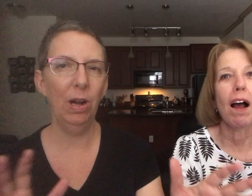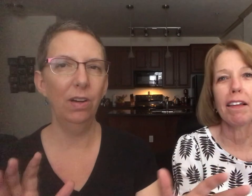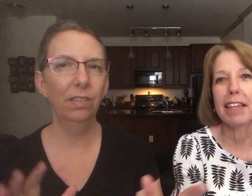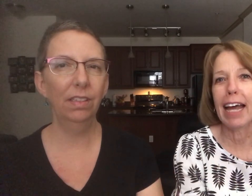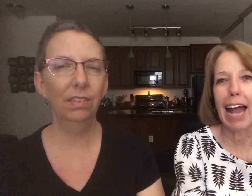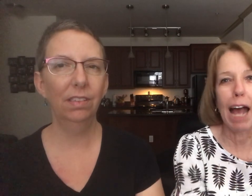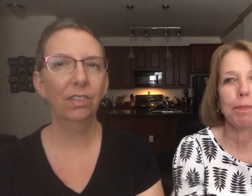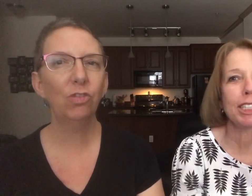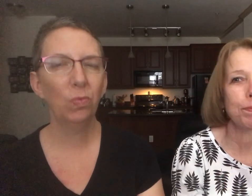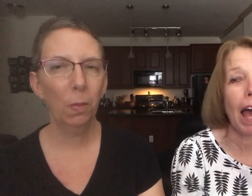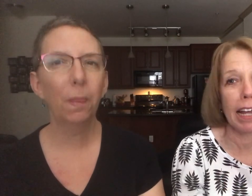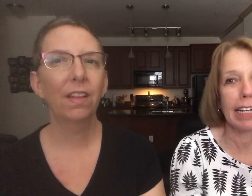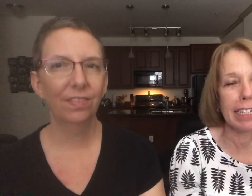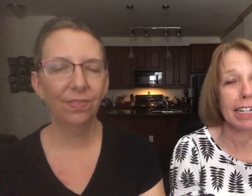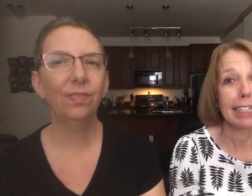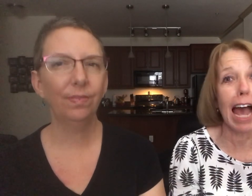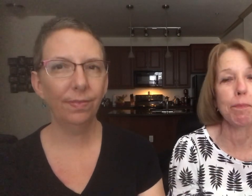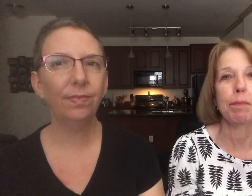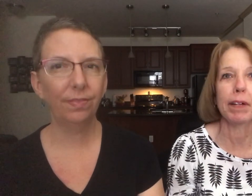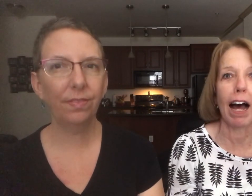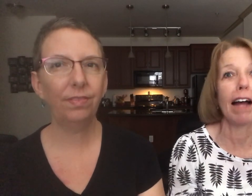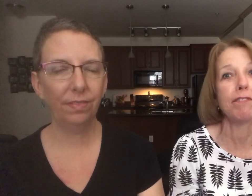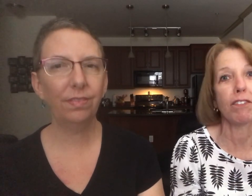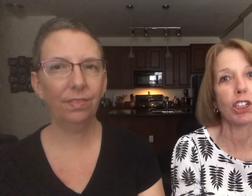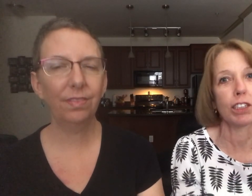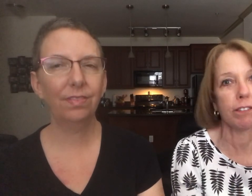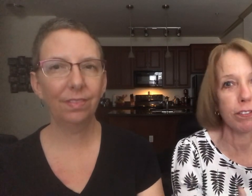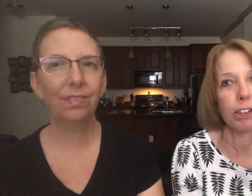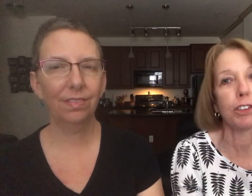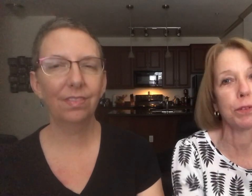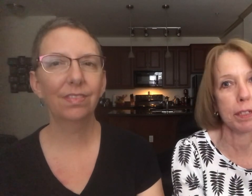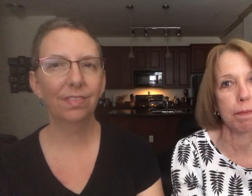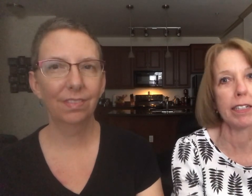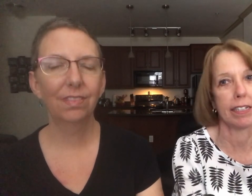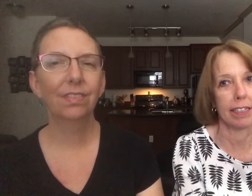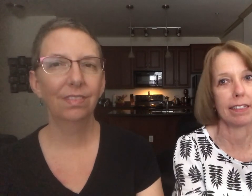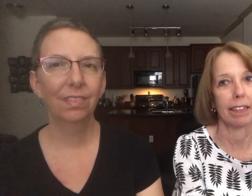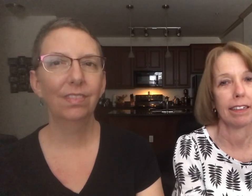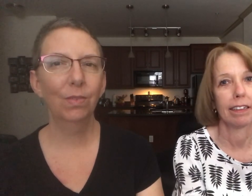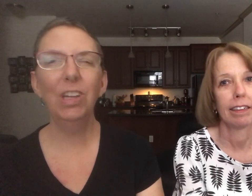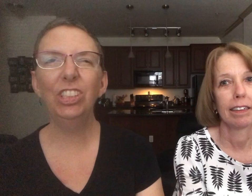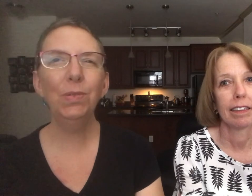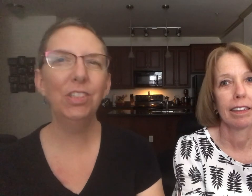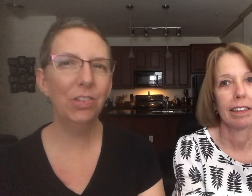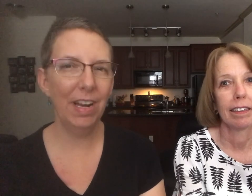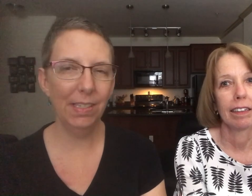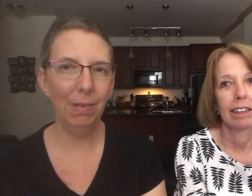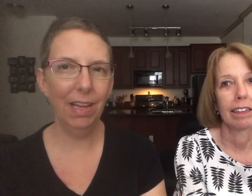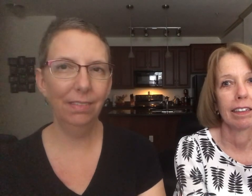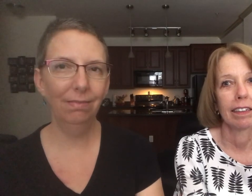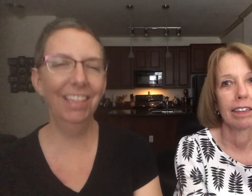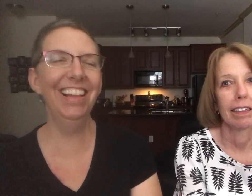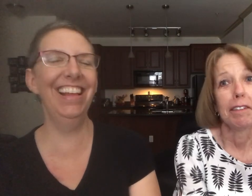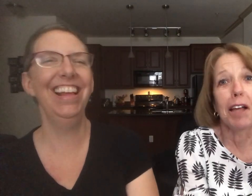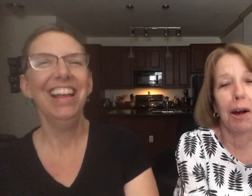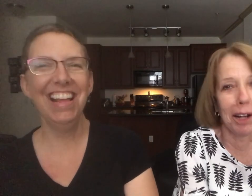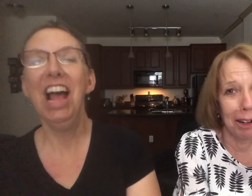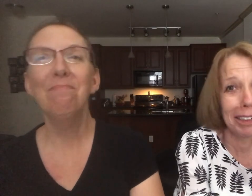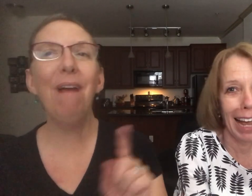Well, that happens. It does happen, but I've never heard it referred to as mud season. Well, she was a transplant. By